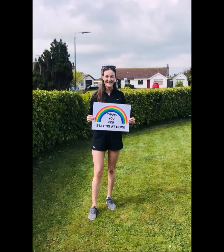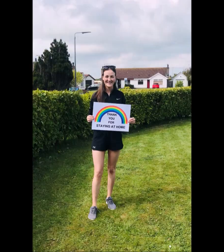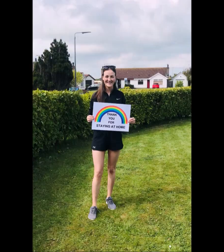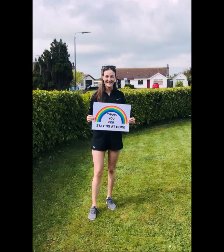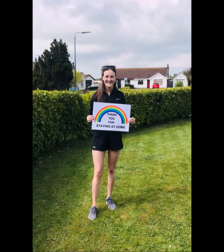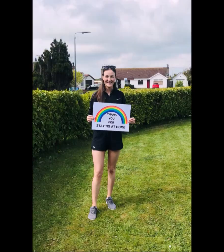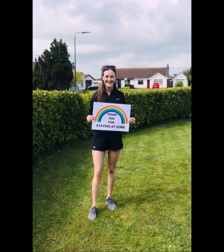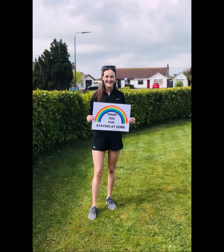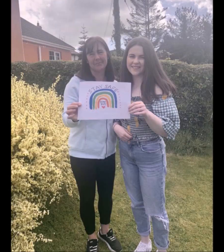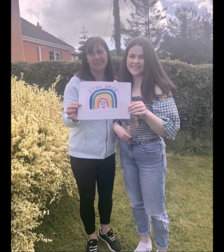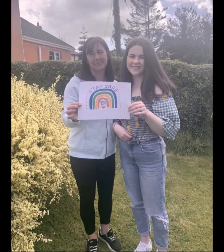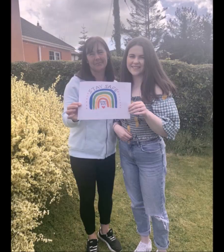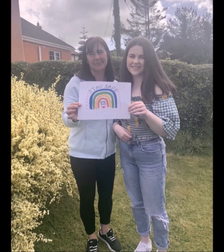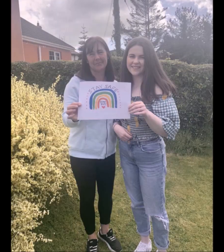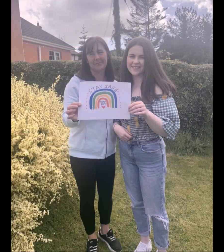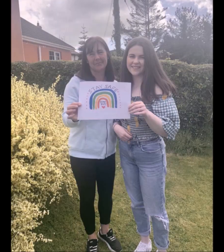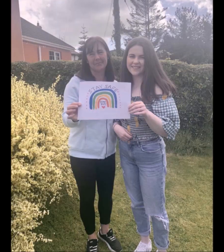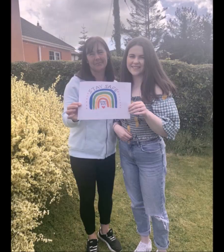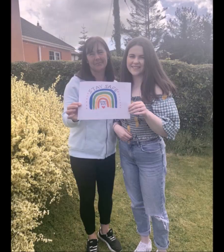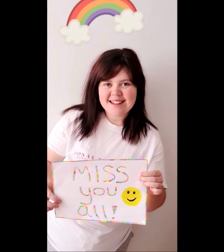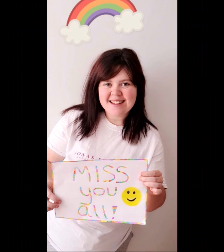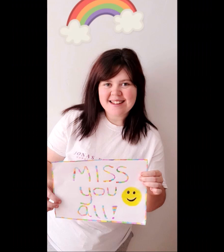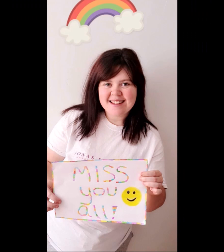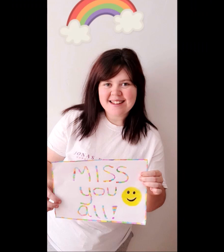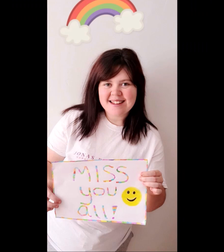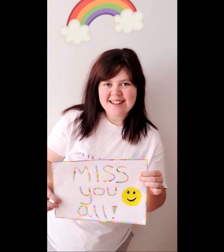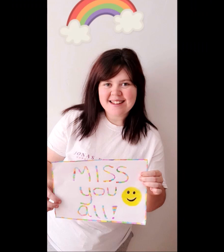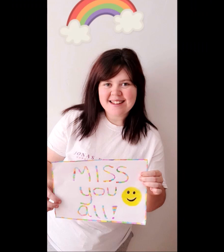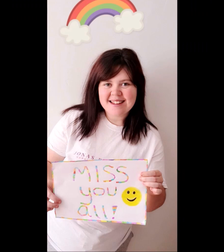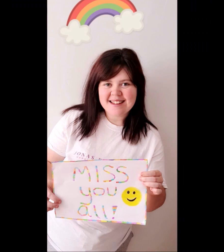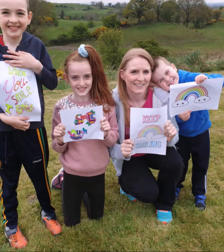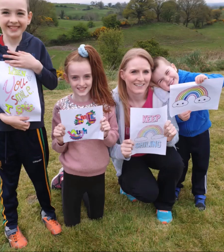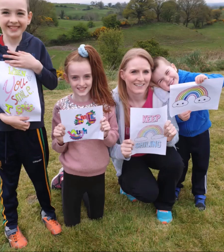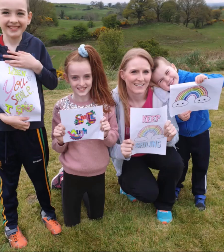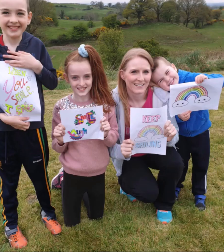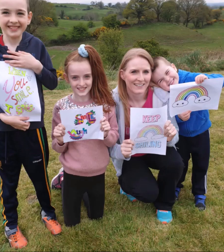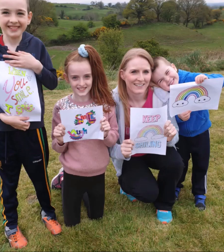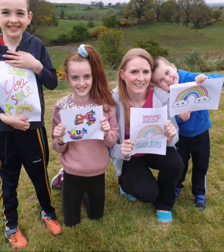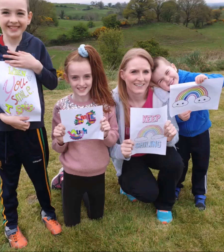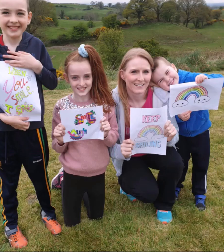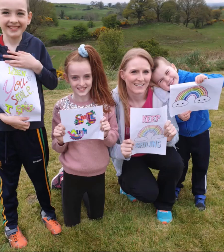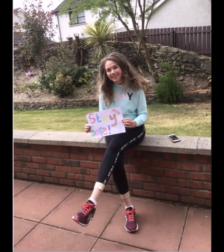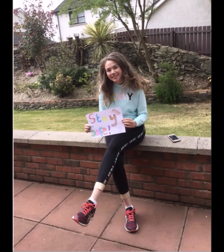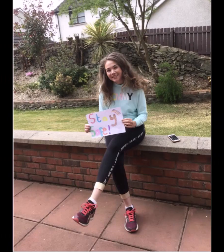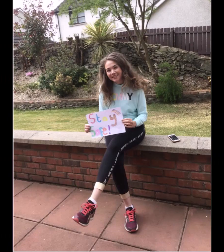till the blue skies drive the dark clouds far away.